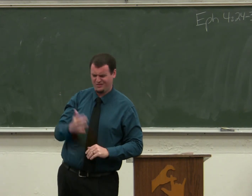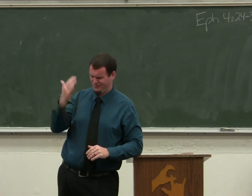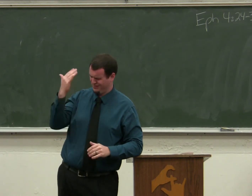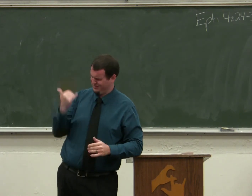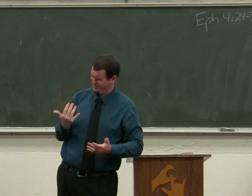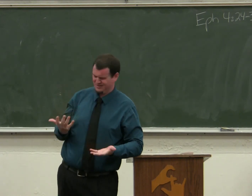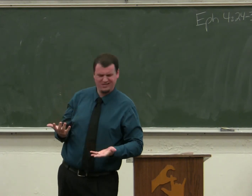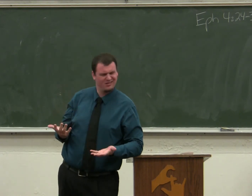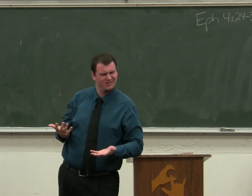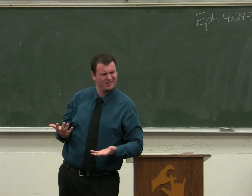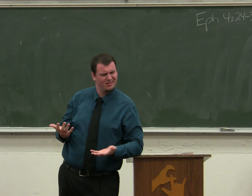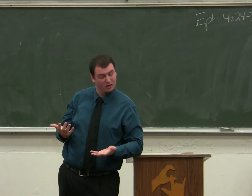to the Holy Spirit? Why are you lying?